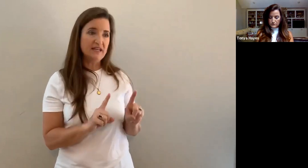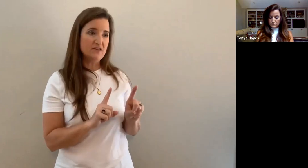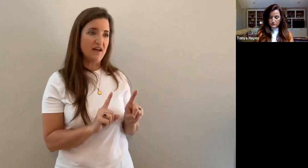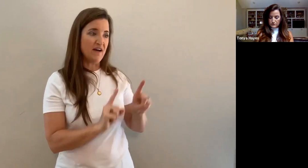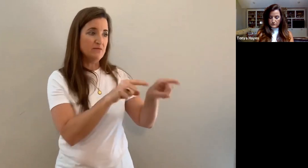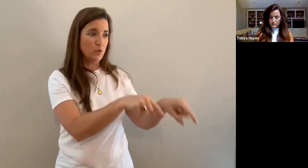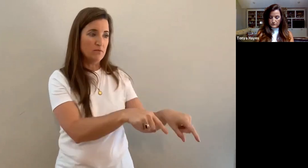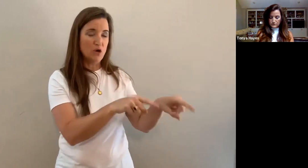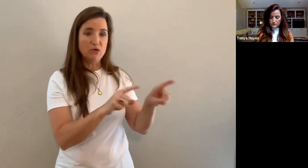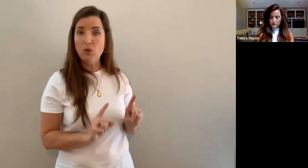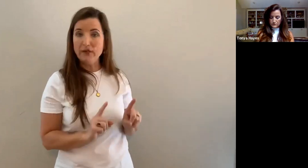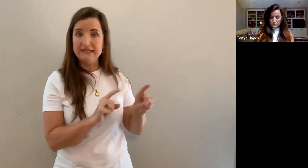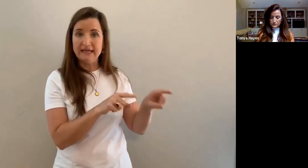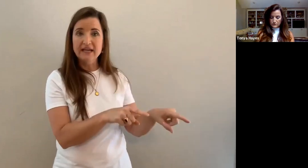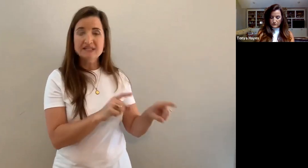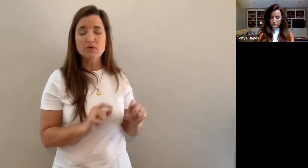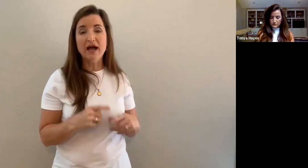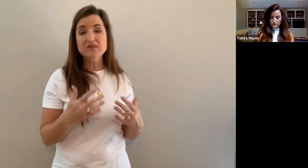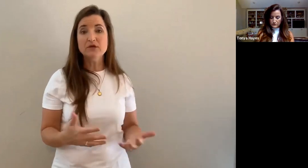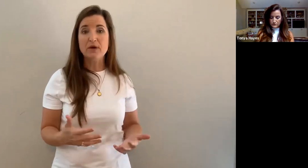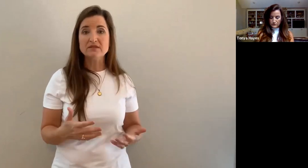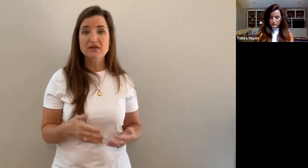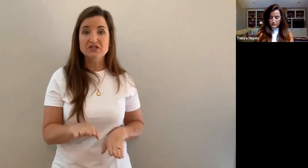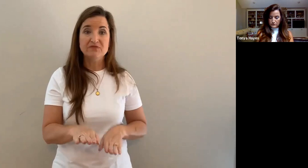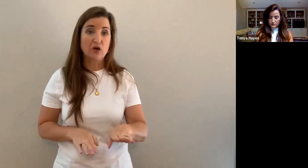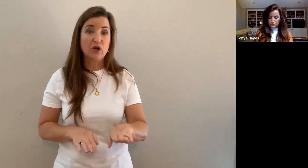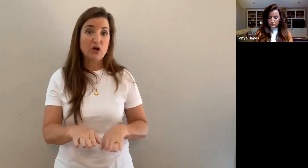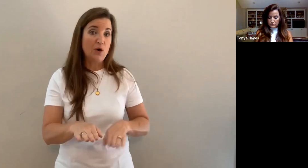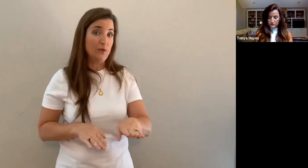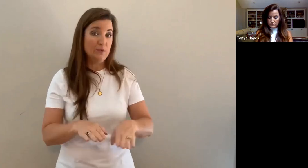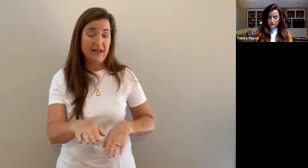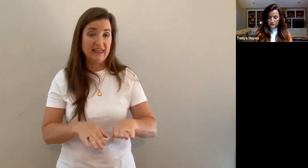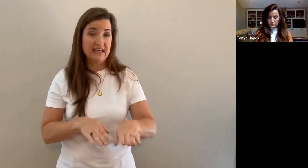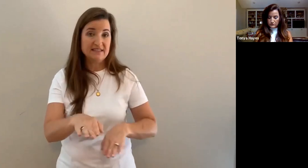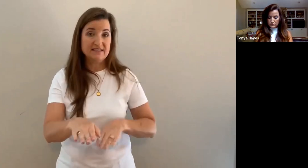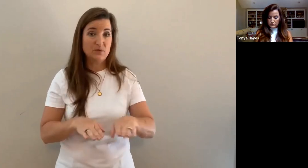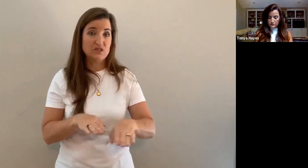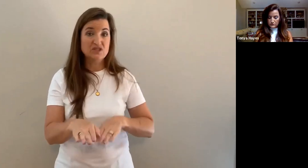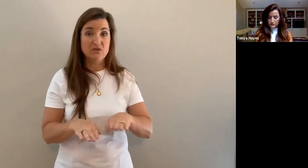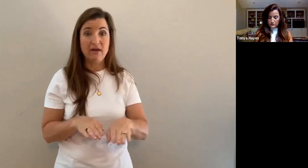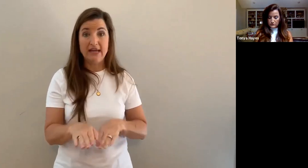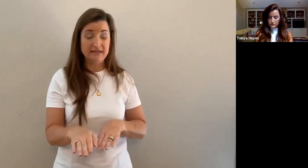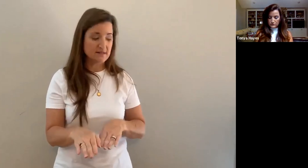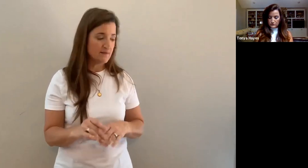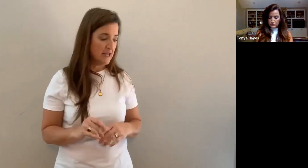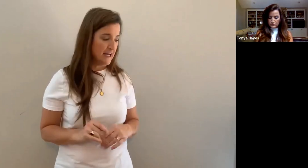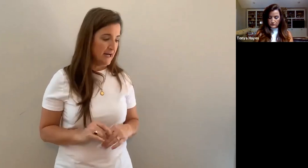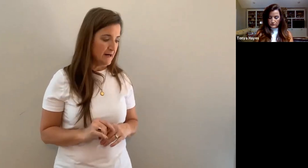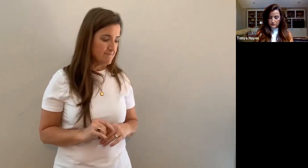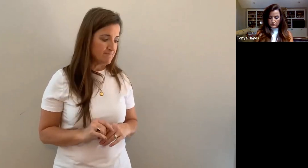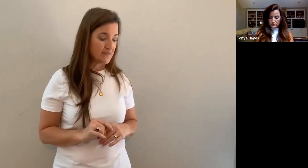ones, they can't do that fine motor pointing. So I do an approximation for go like this. So we just do our